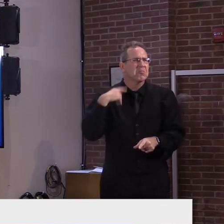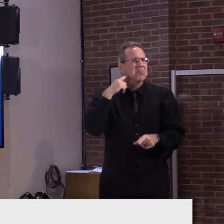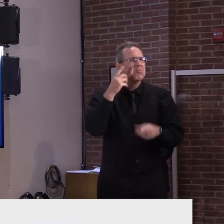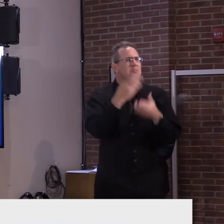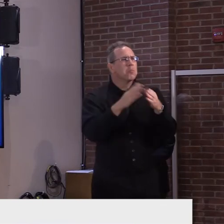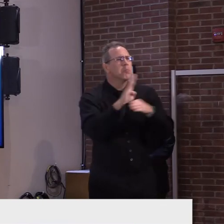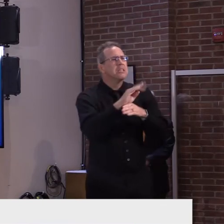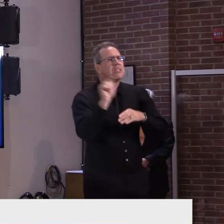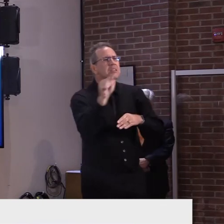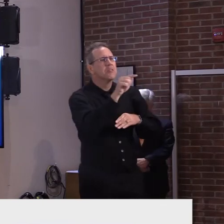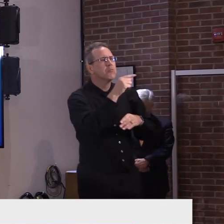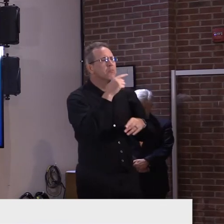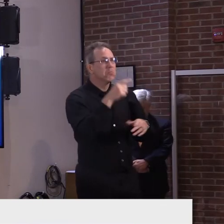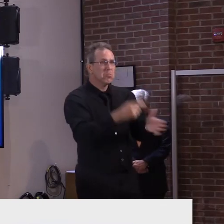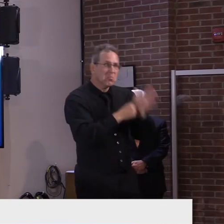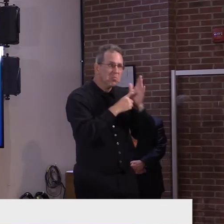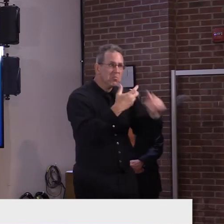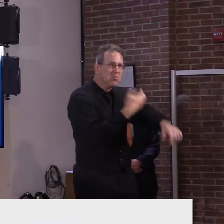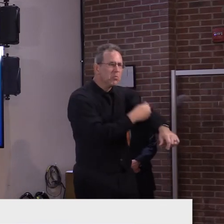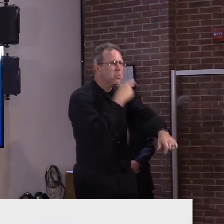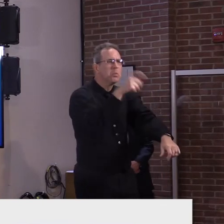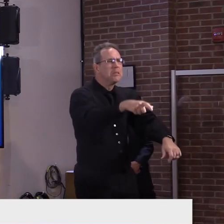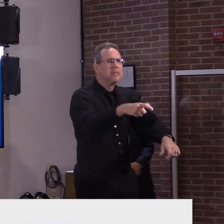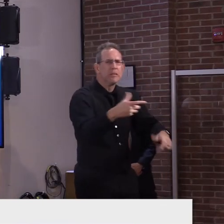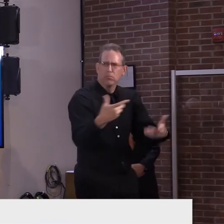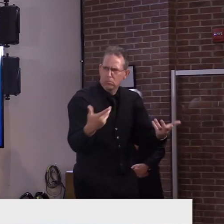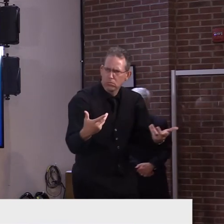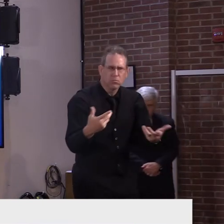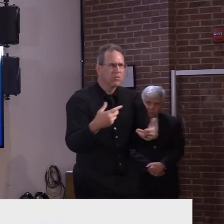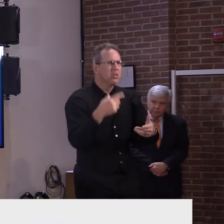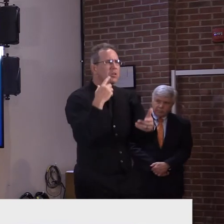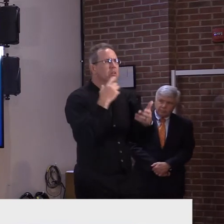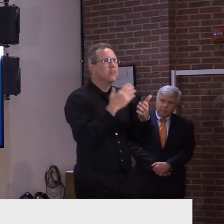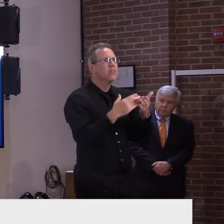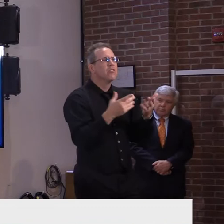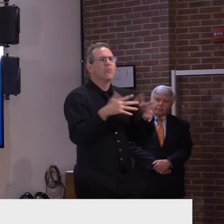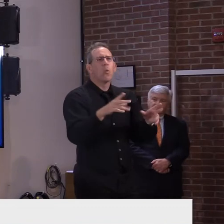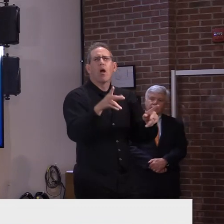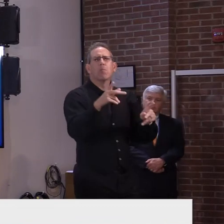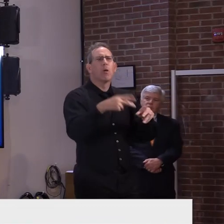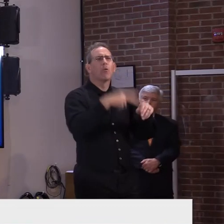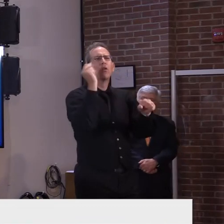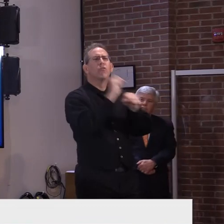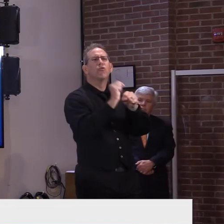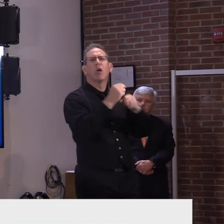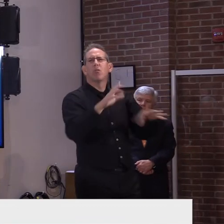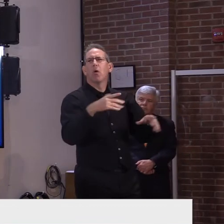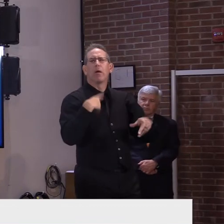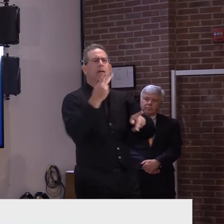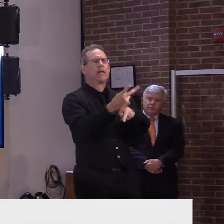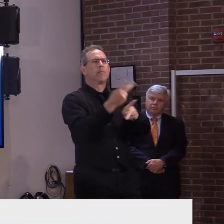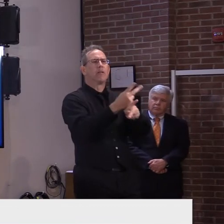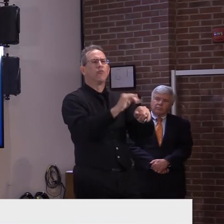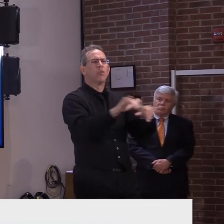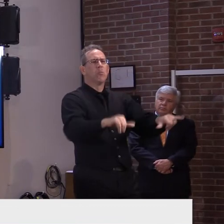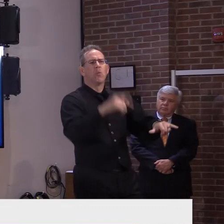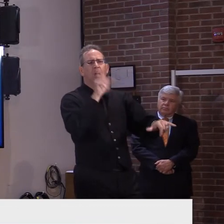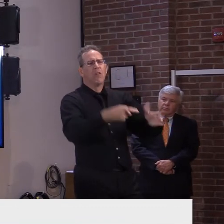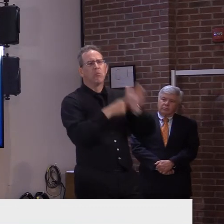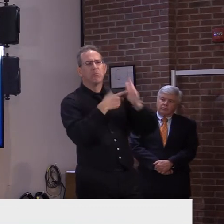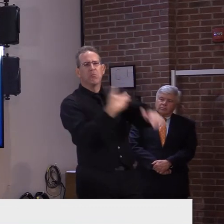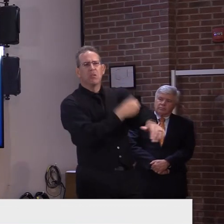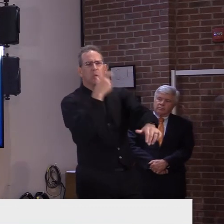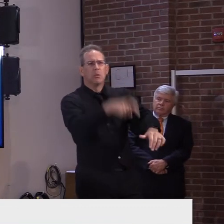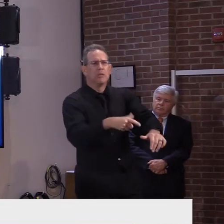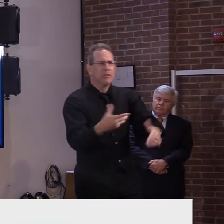concerned about losing employees, as you know that the workforce is a big concern. What is your position on mandating